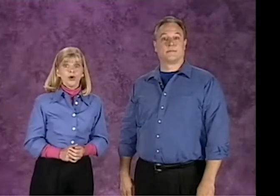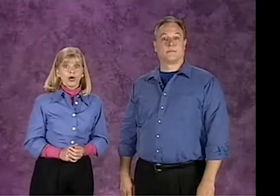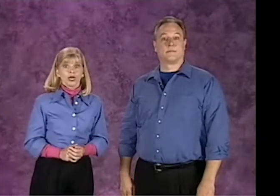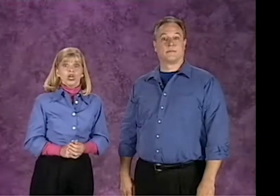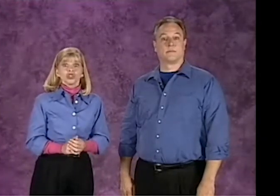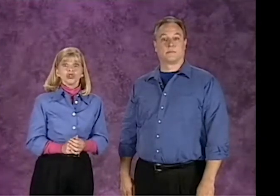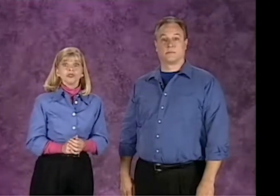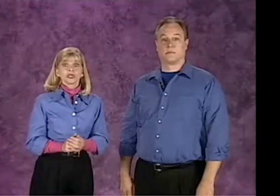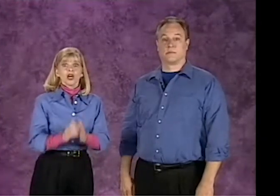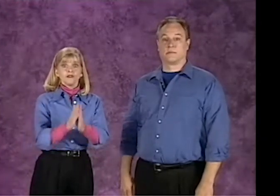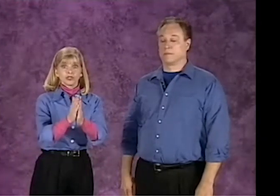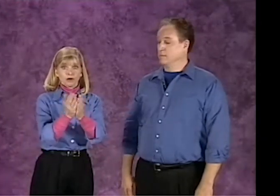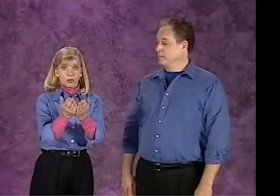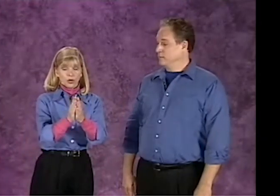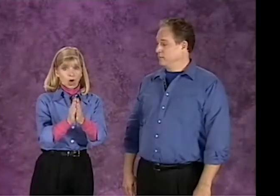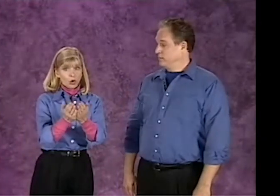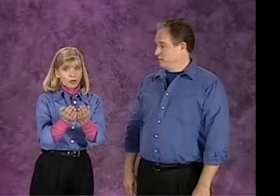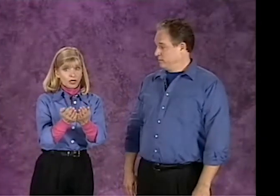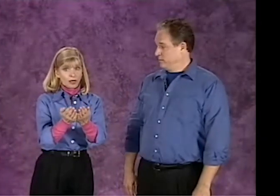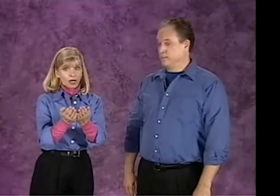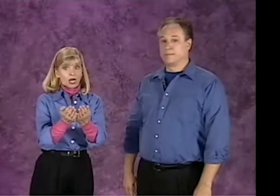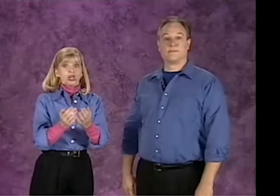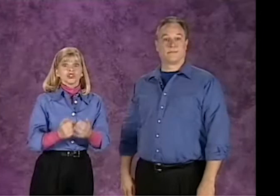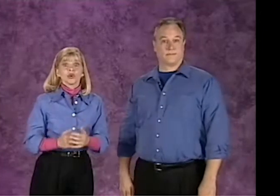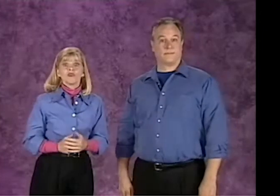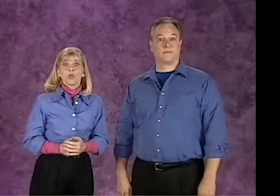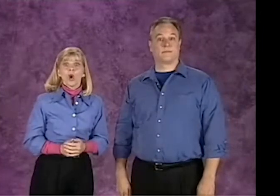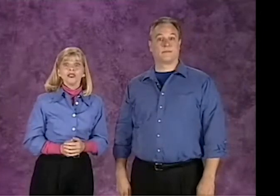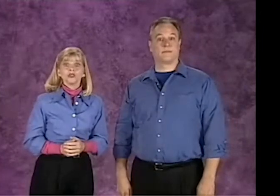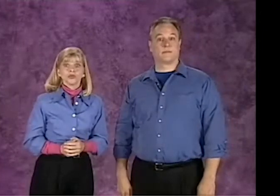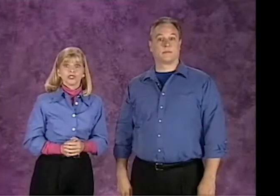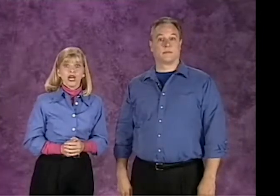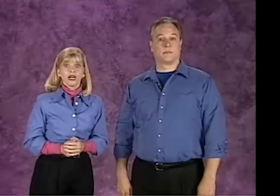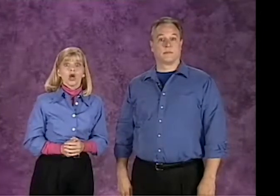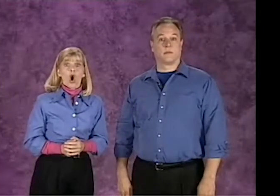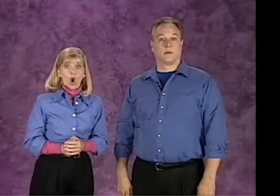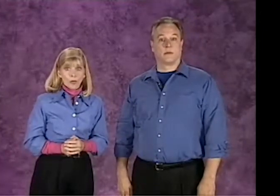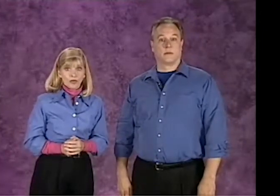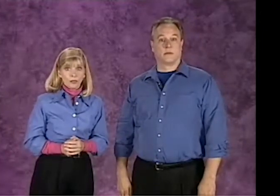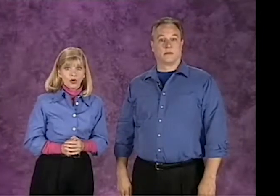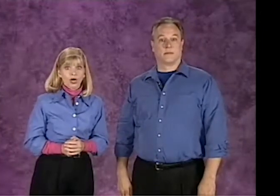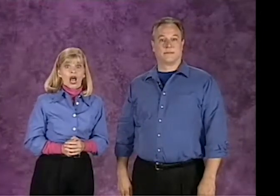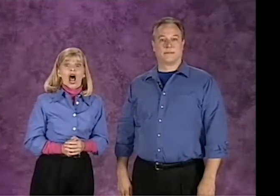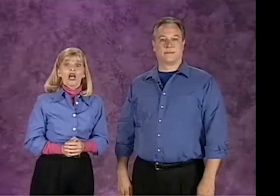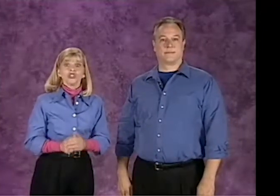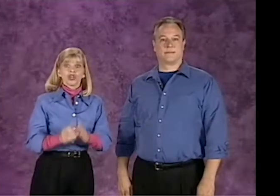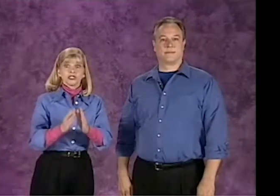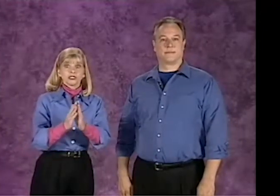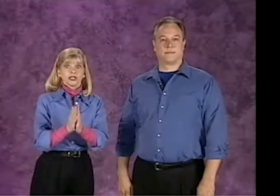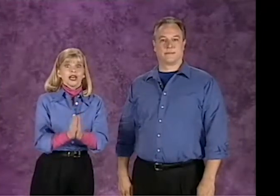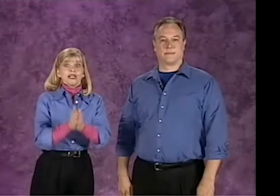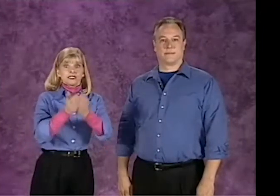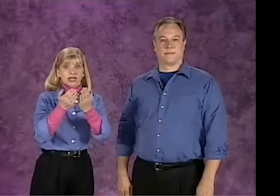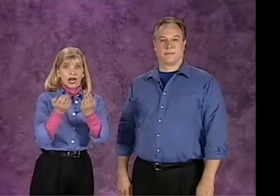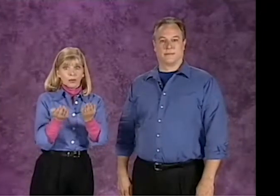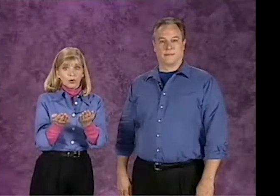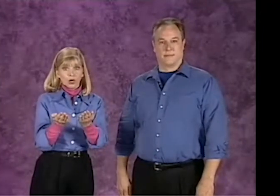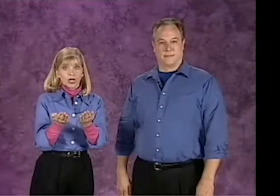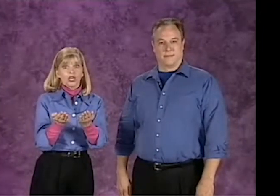book shows the covers of the book opening. So if I wanted to sign open the book, I just sign book in